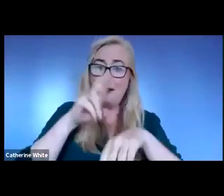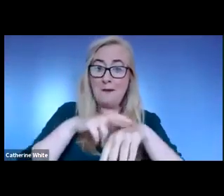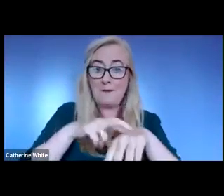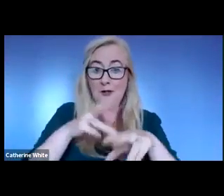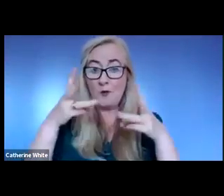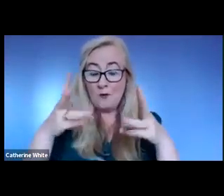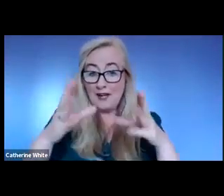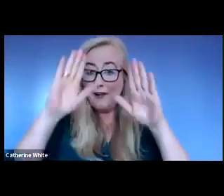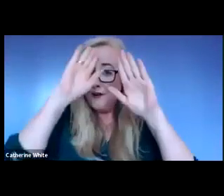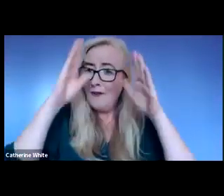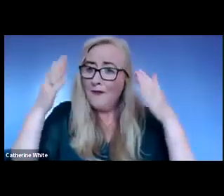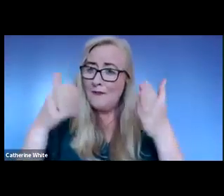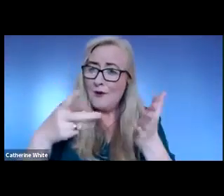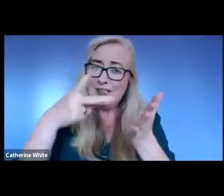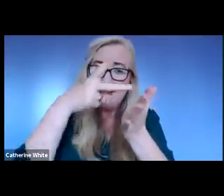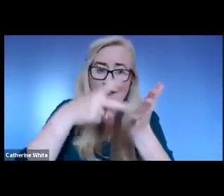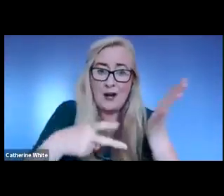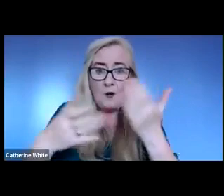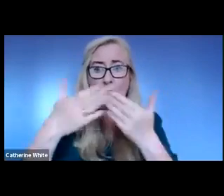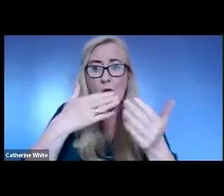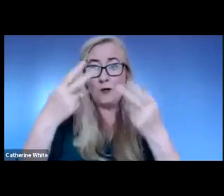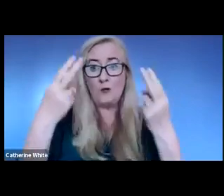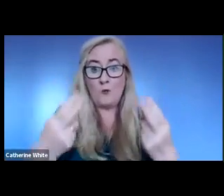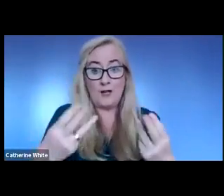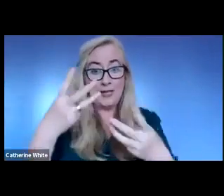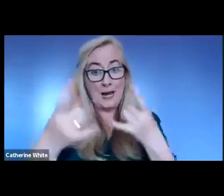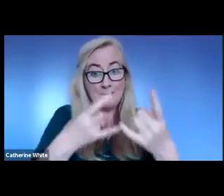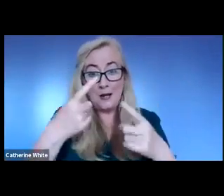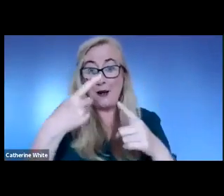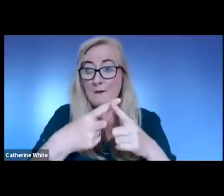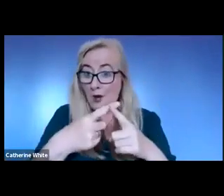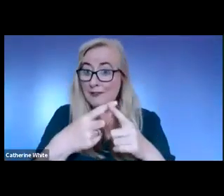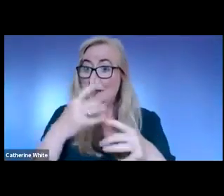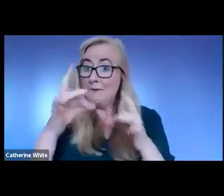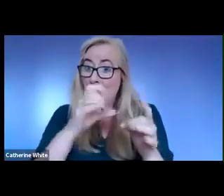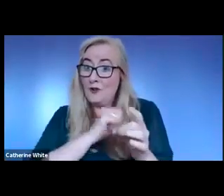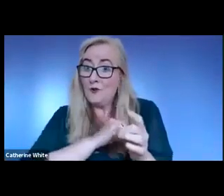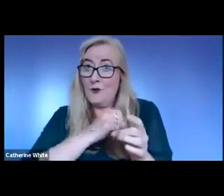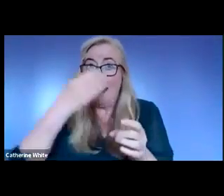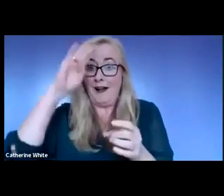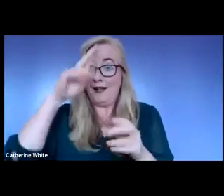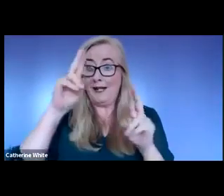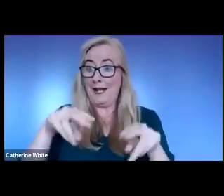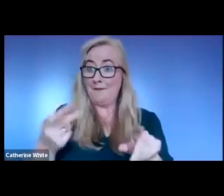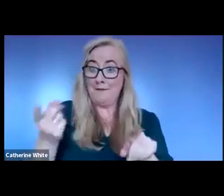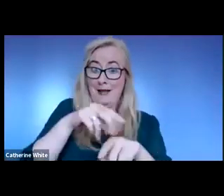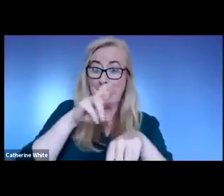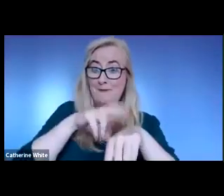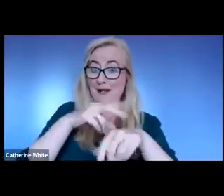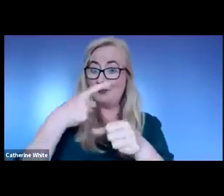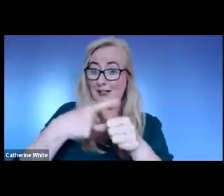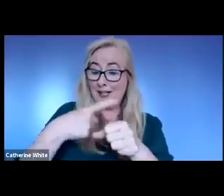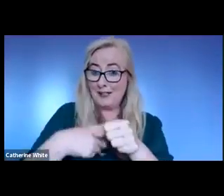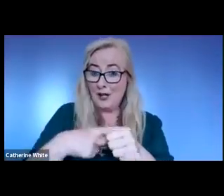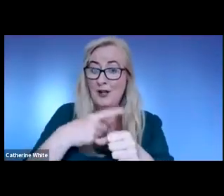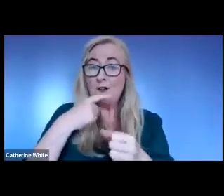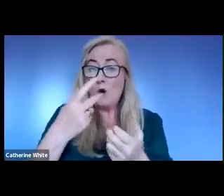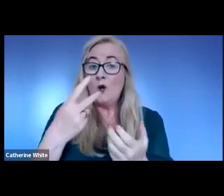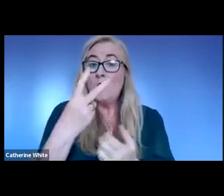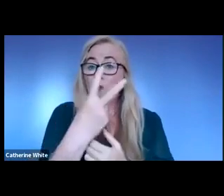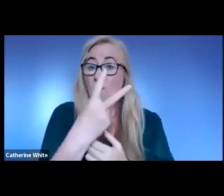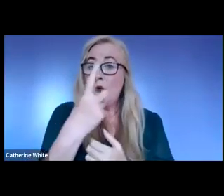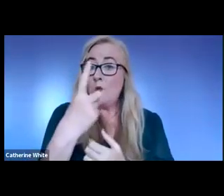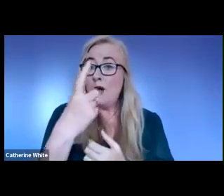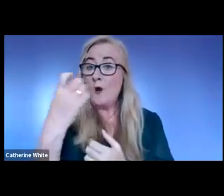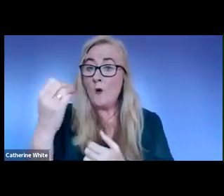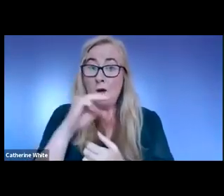on the values we want to foreground, as well as rebuilding Ireland in this period of time. Over 210 people have signed up for